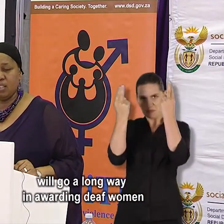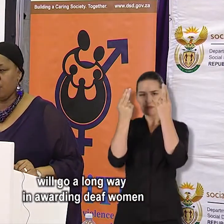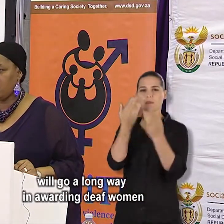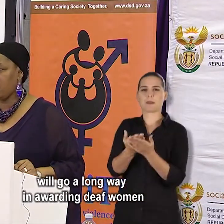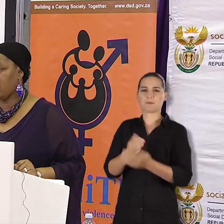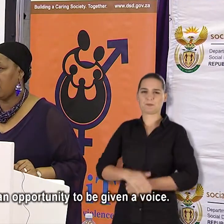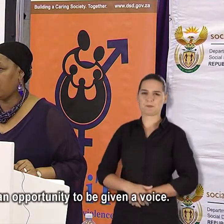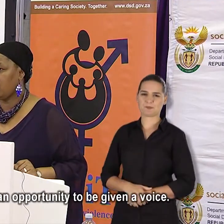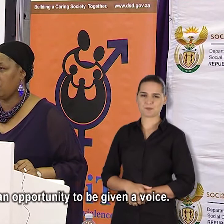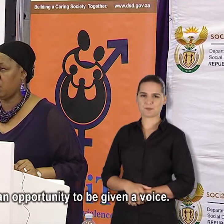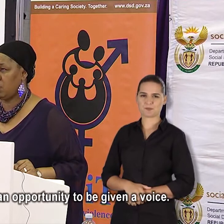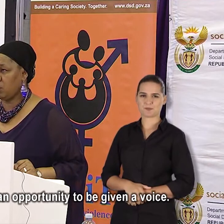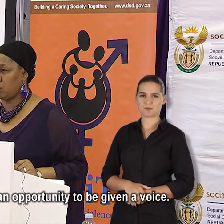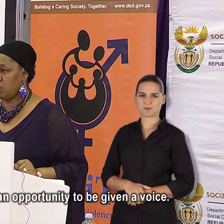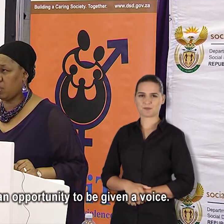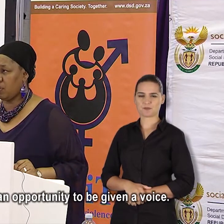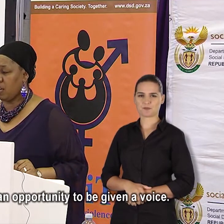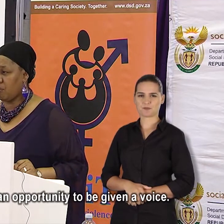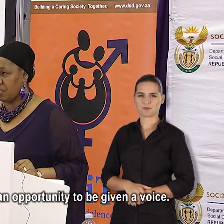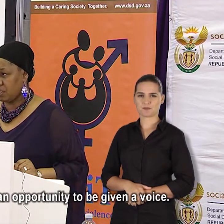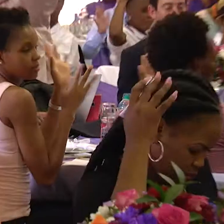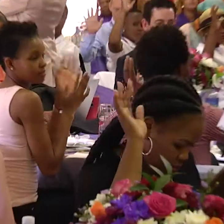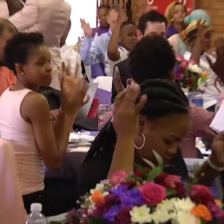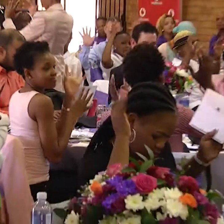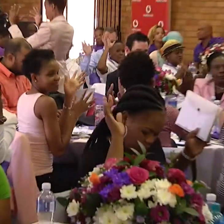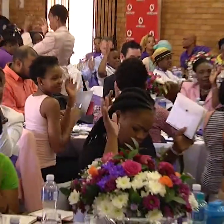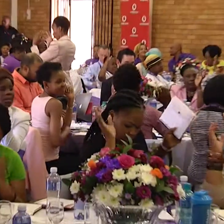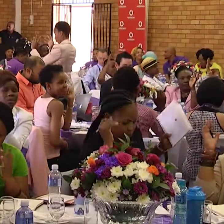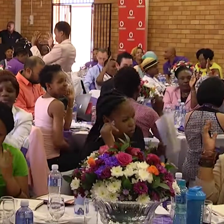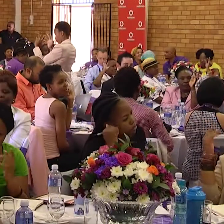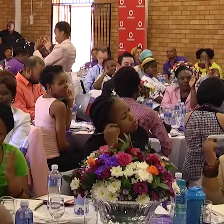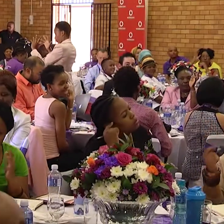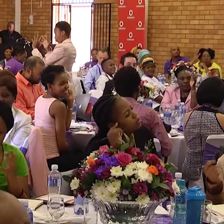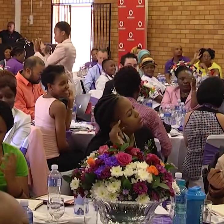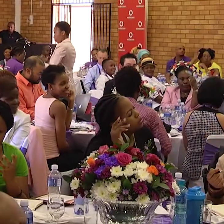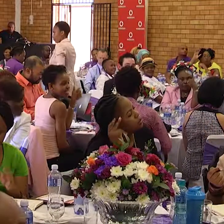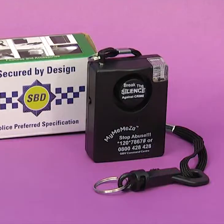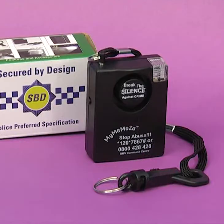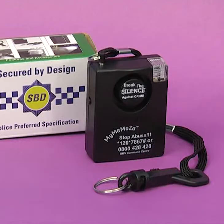awarding deaf women an opportunity to be given a voice.